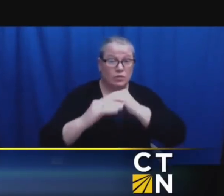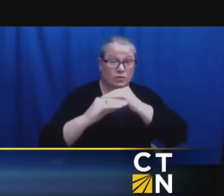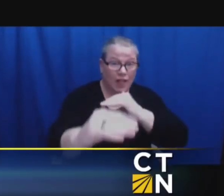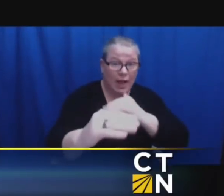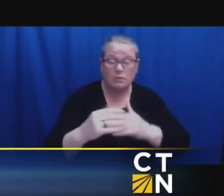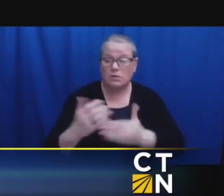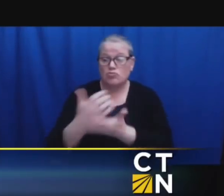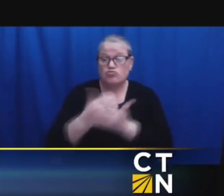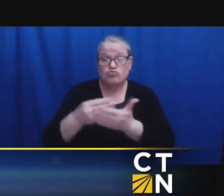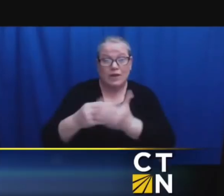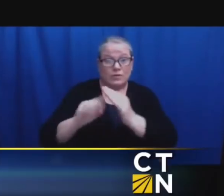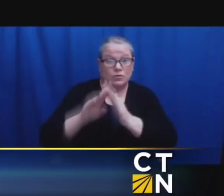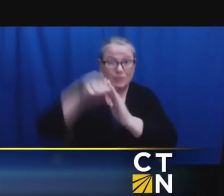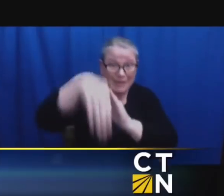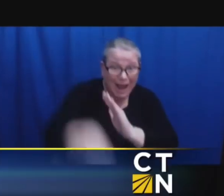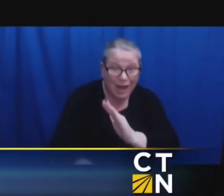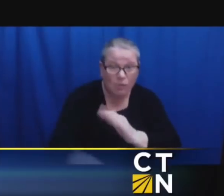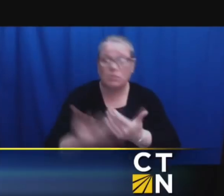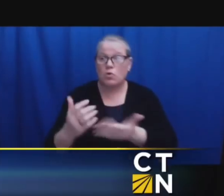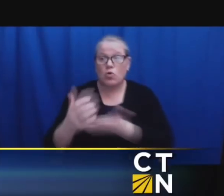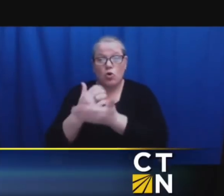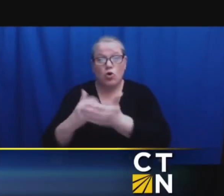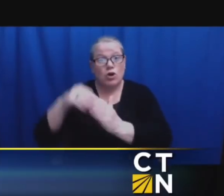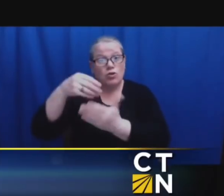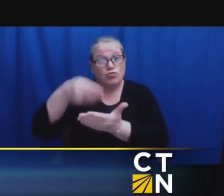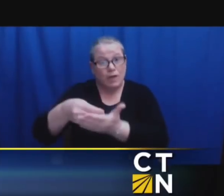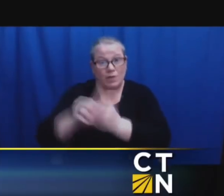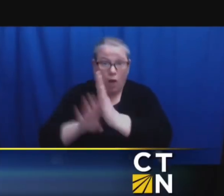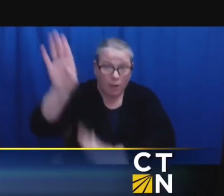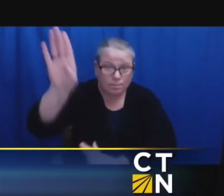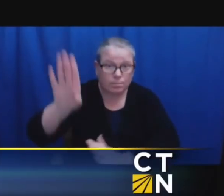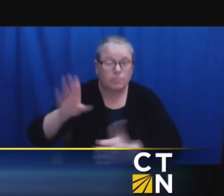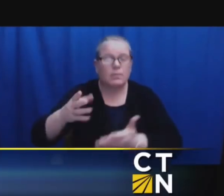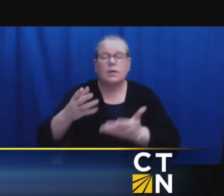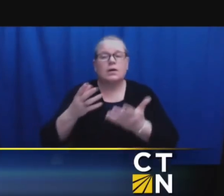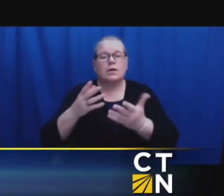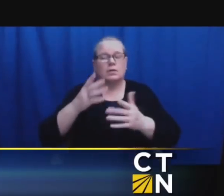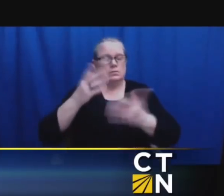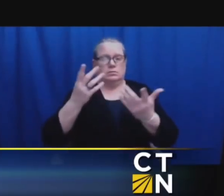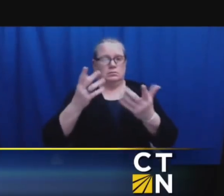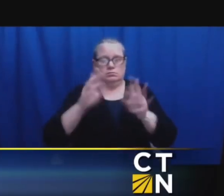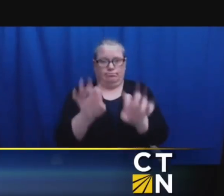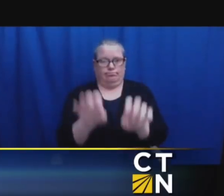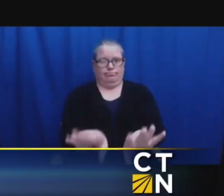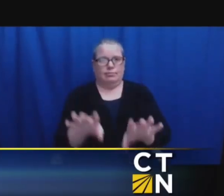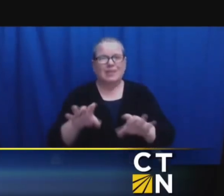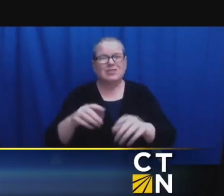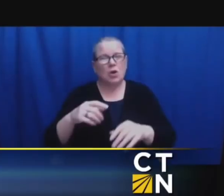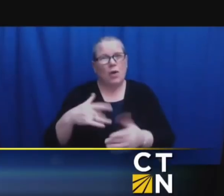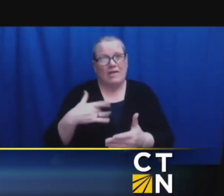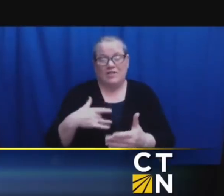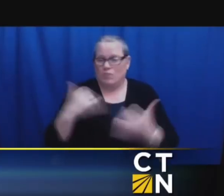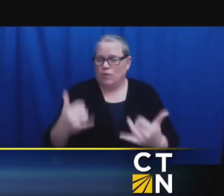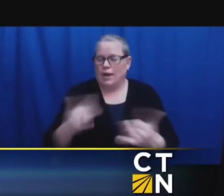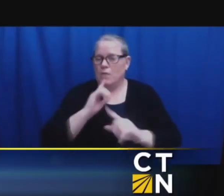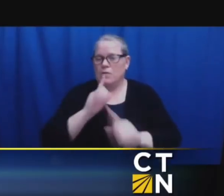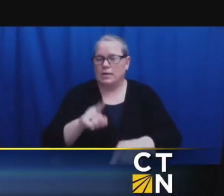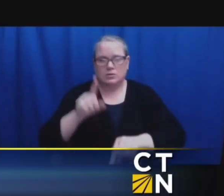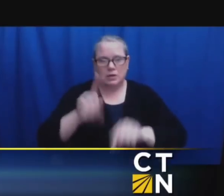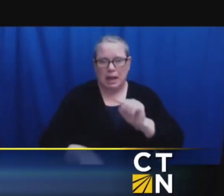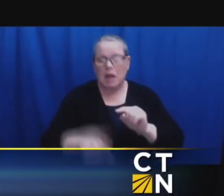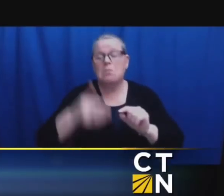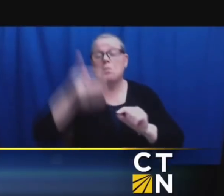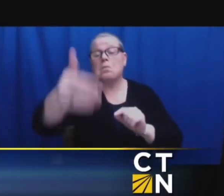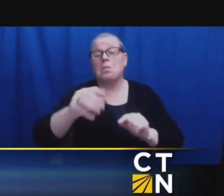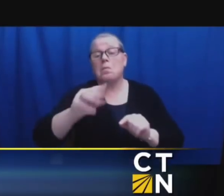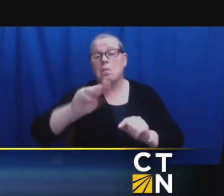go up quite a bit. So we're going to have a lot more clarity, I think, by March or April in terms of what we got to do. In the